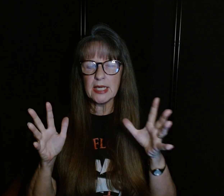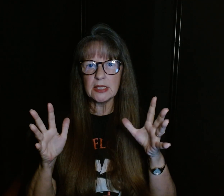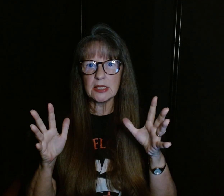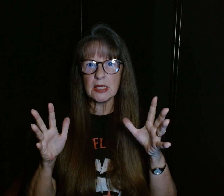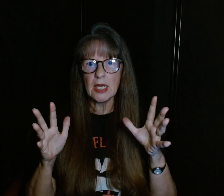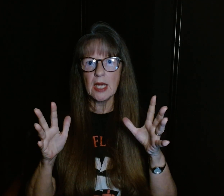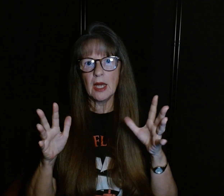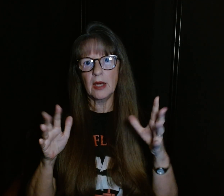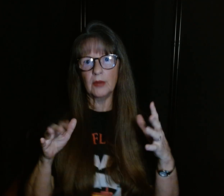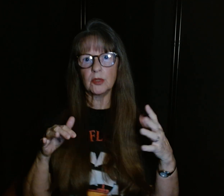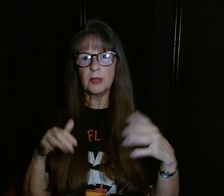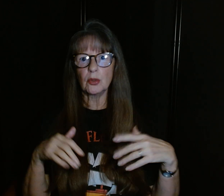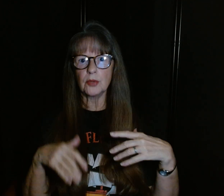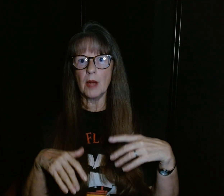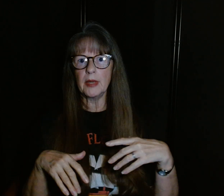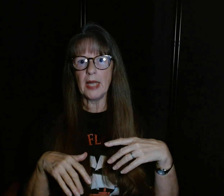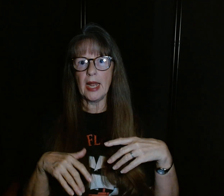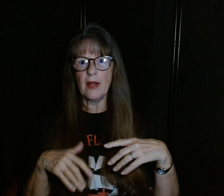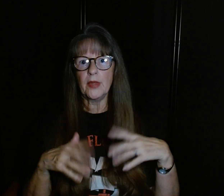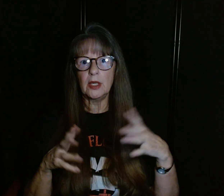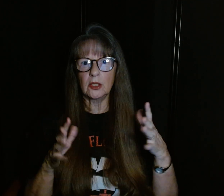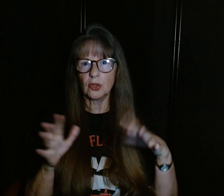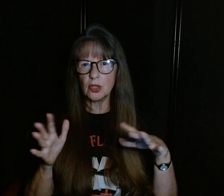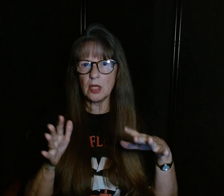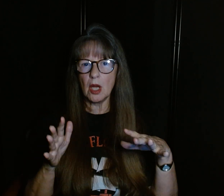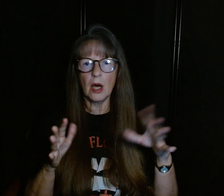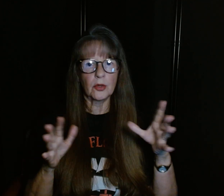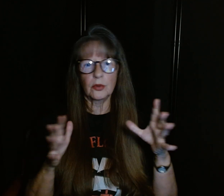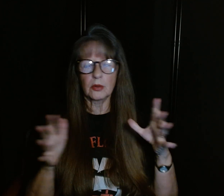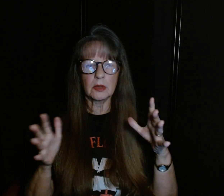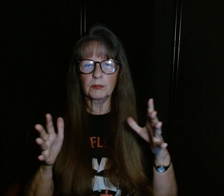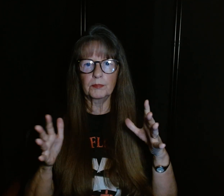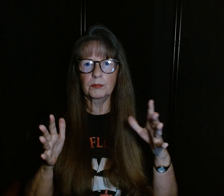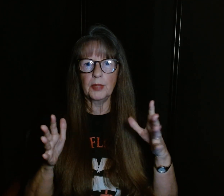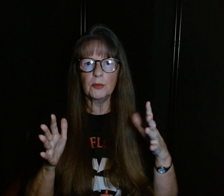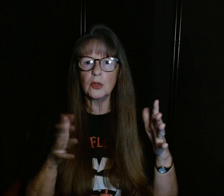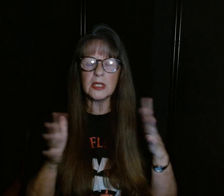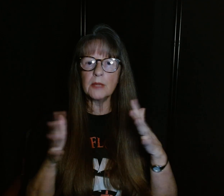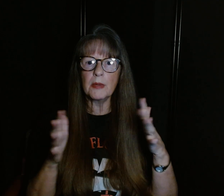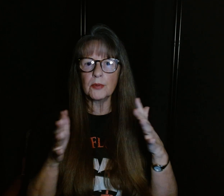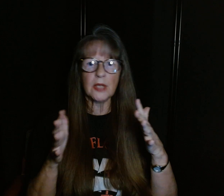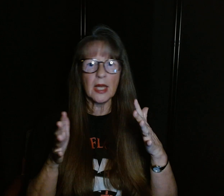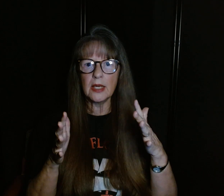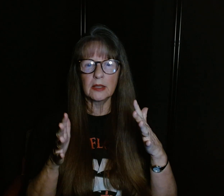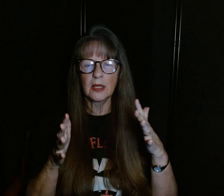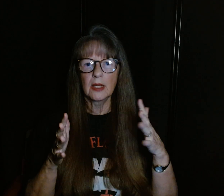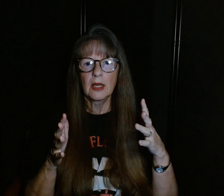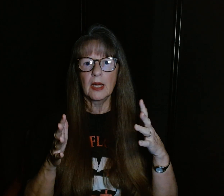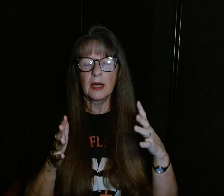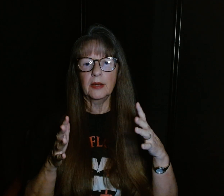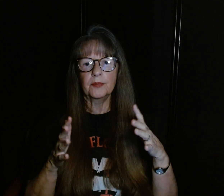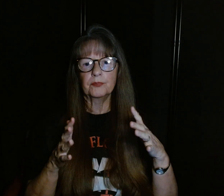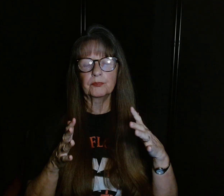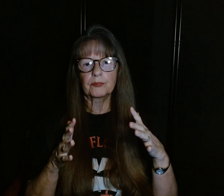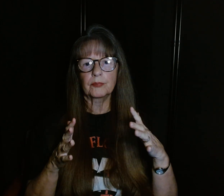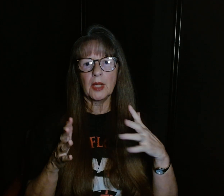hands to be your dominant hand, then it looks odd, or you can see people's head um, kind